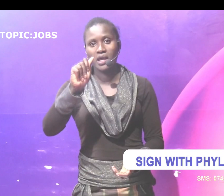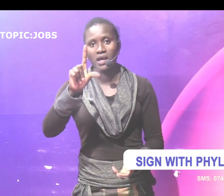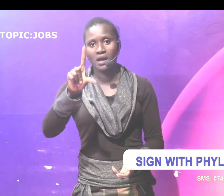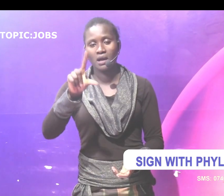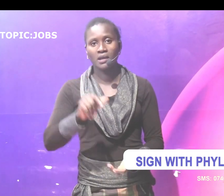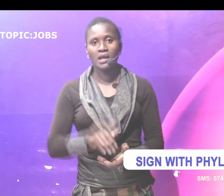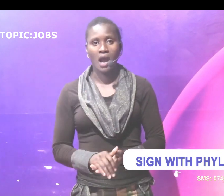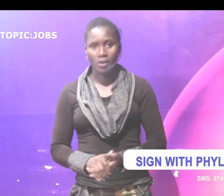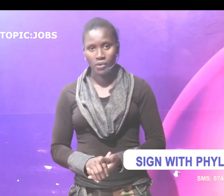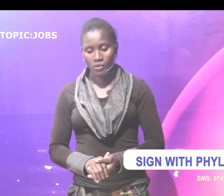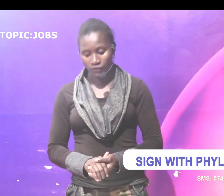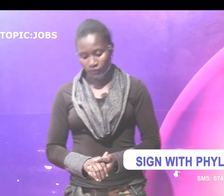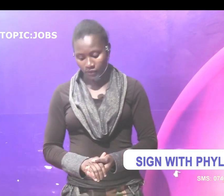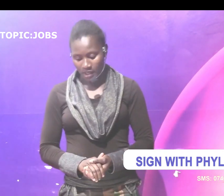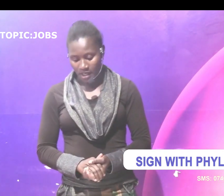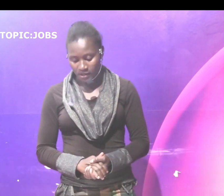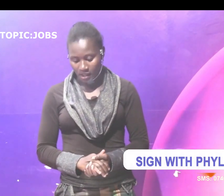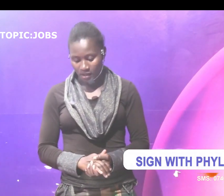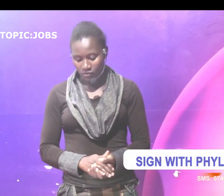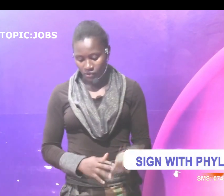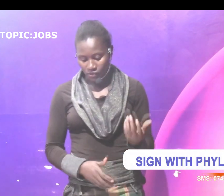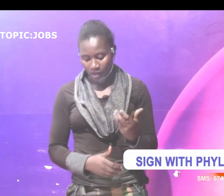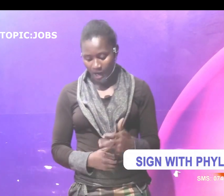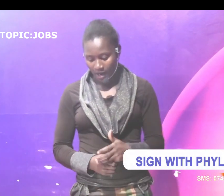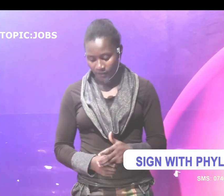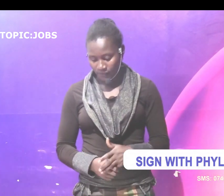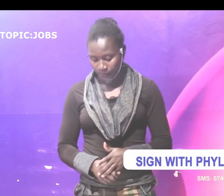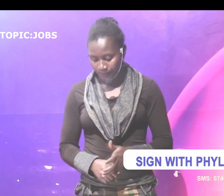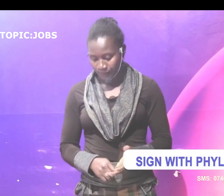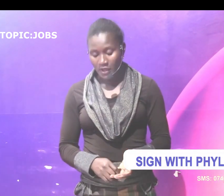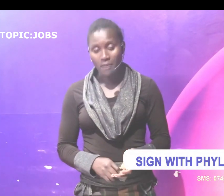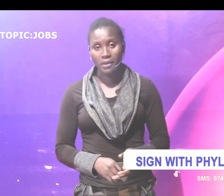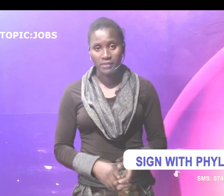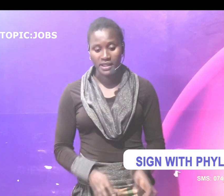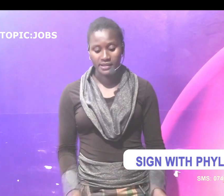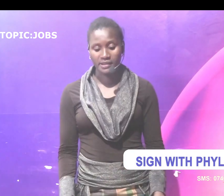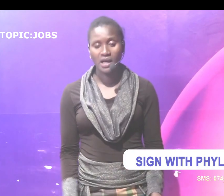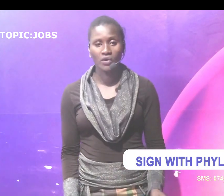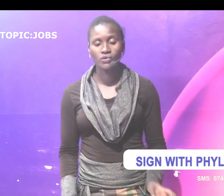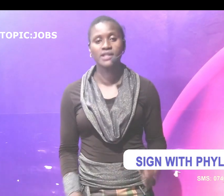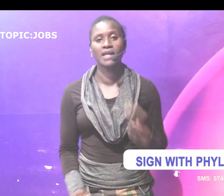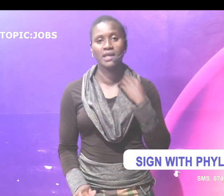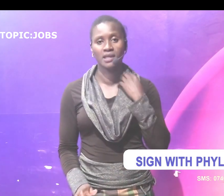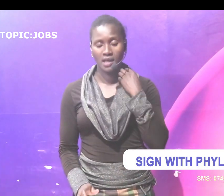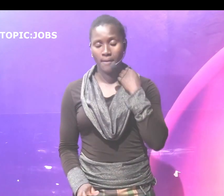A-P-P-R-O-V-A-R. Approve. And then we also have permit. How do we sign